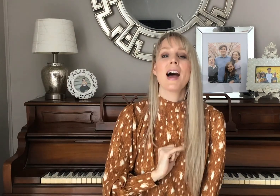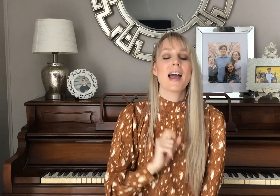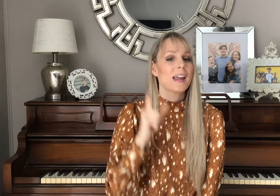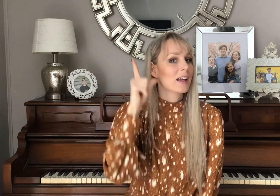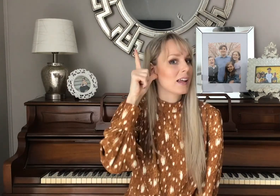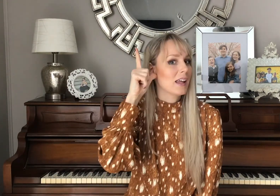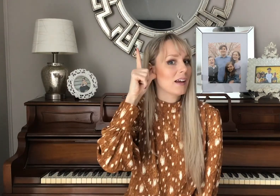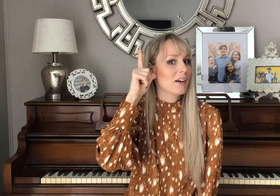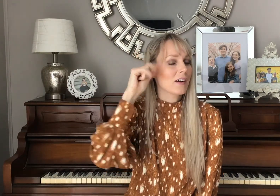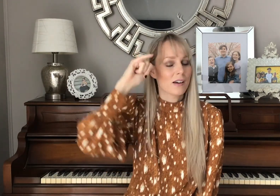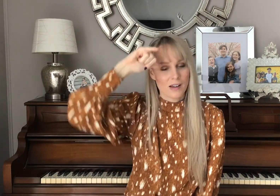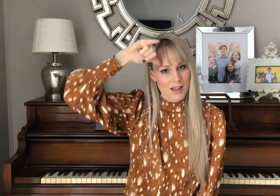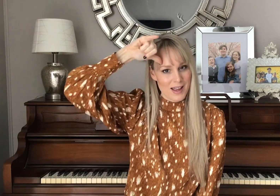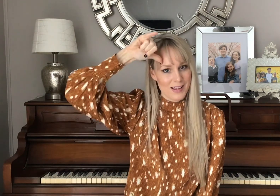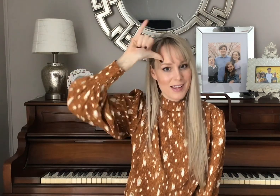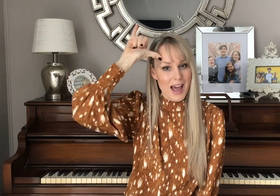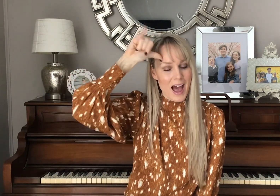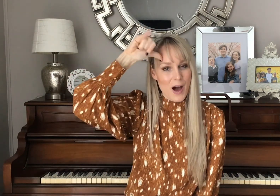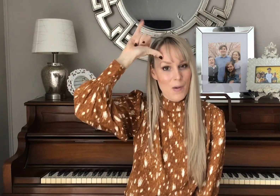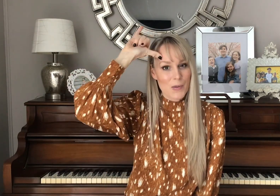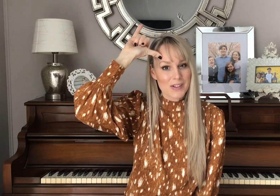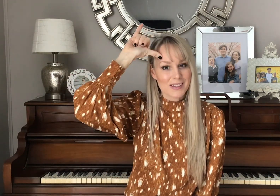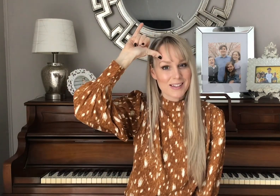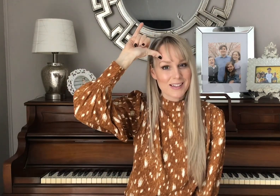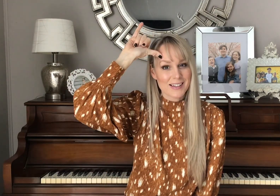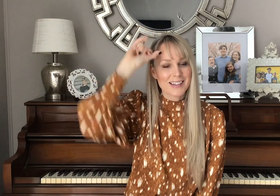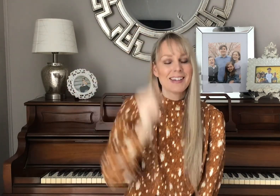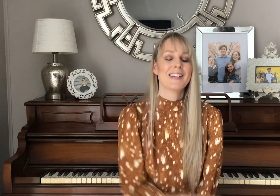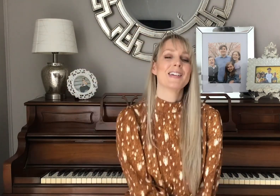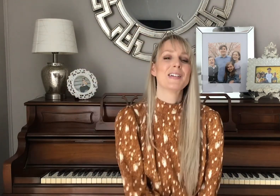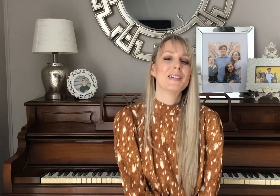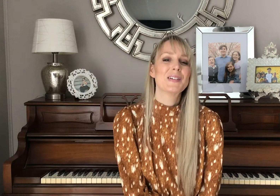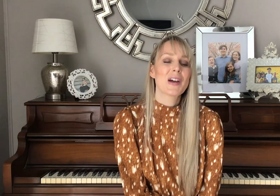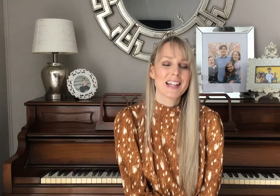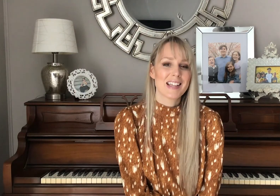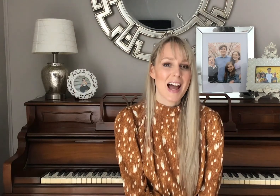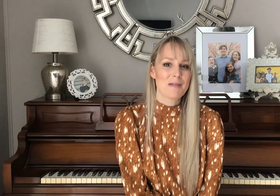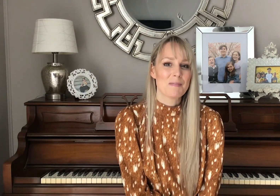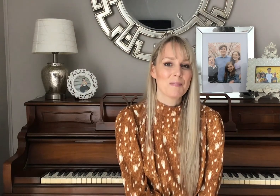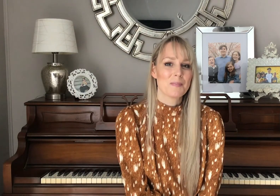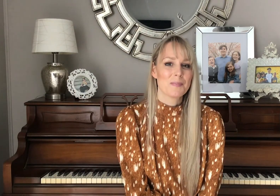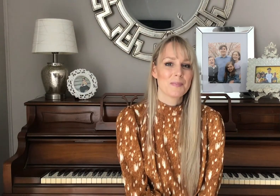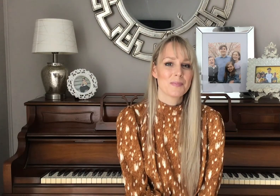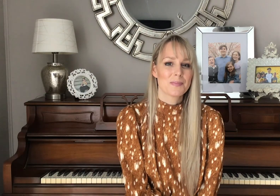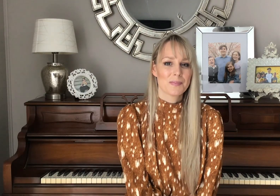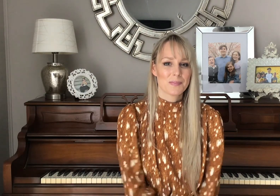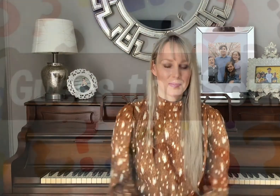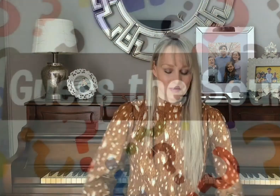I hear cow. Great job.